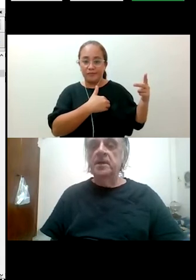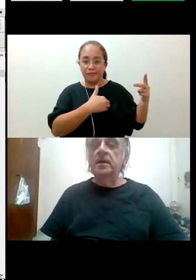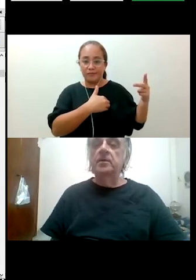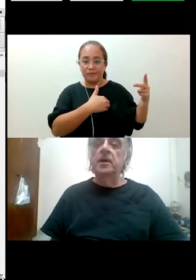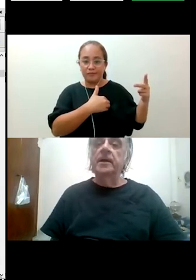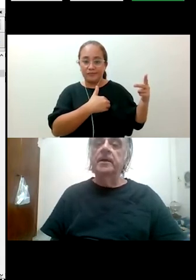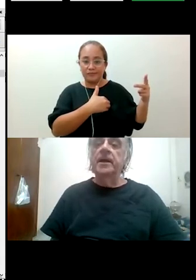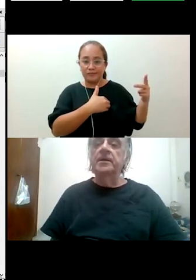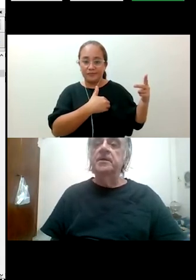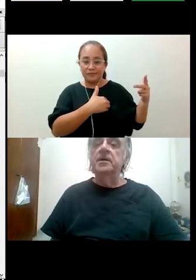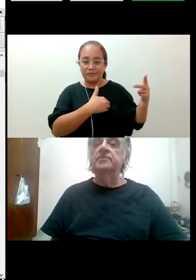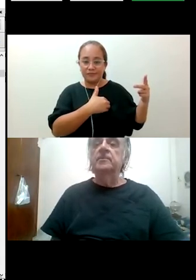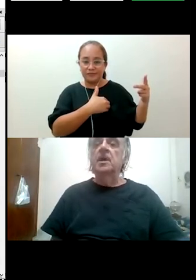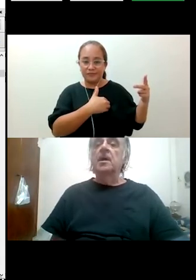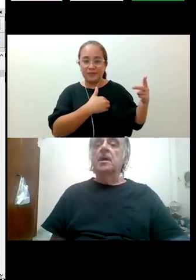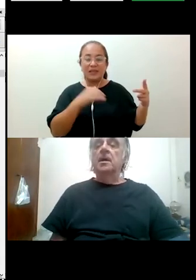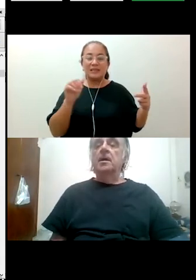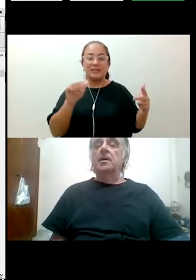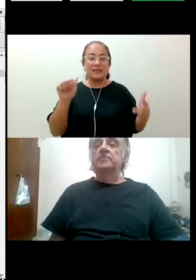Okay, so like an ASL,